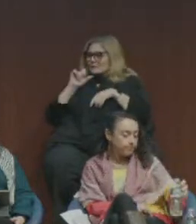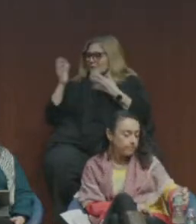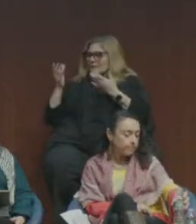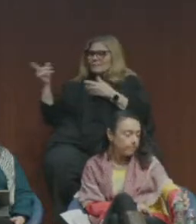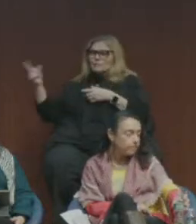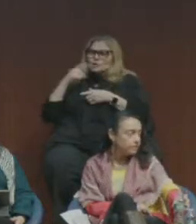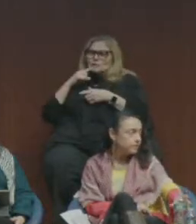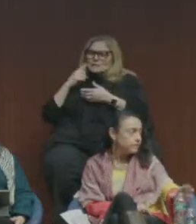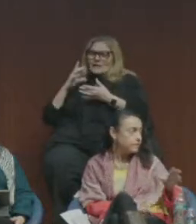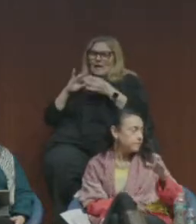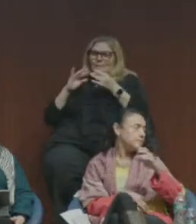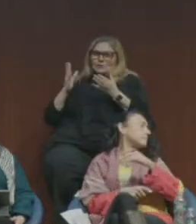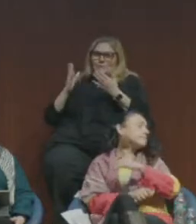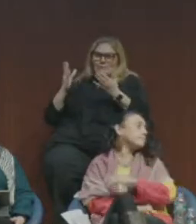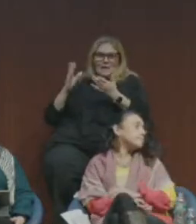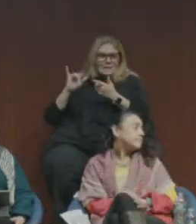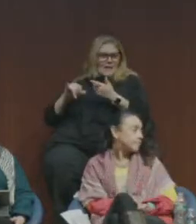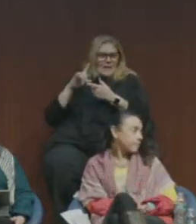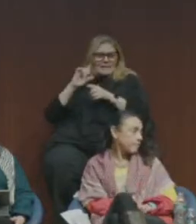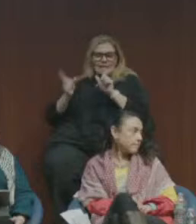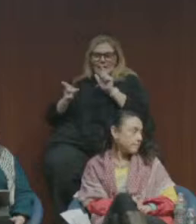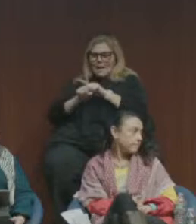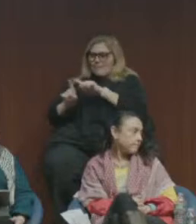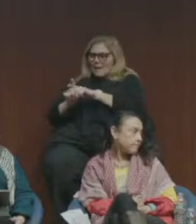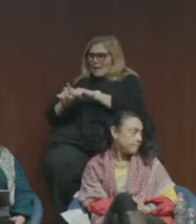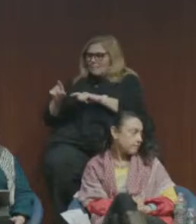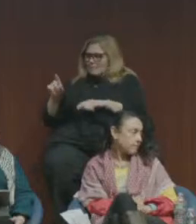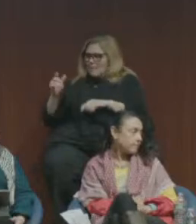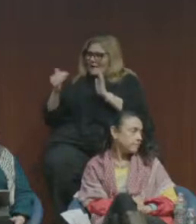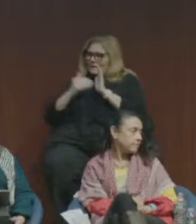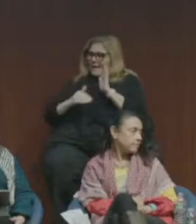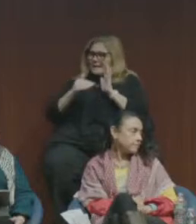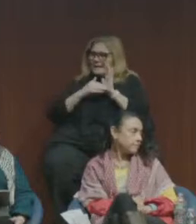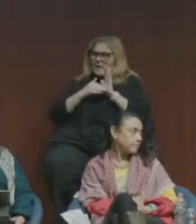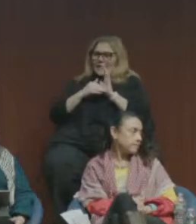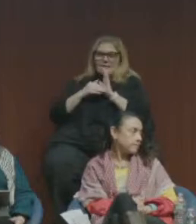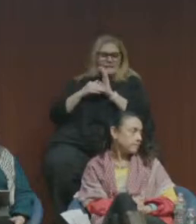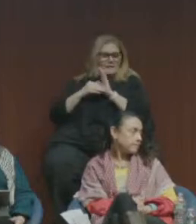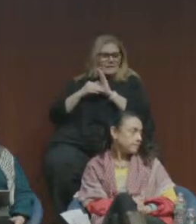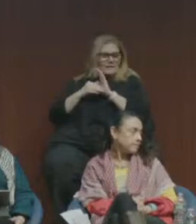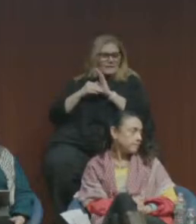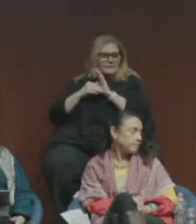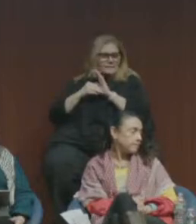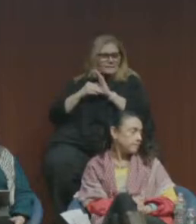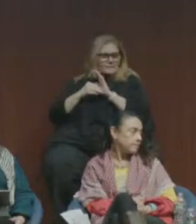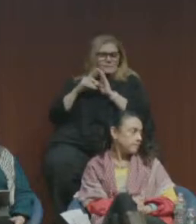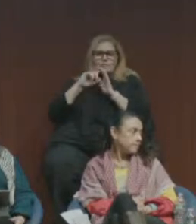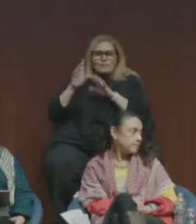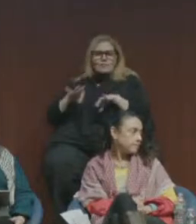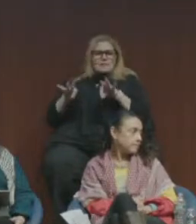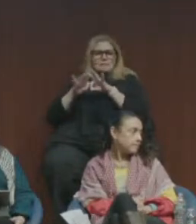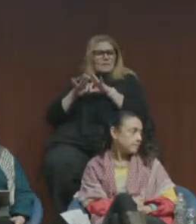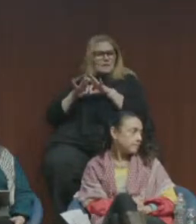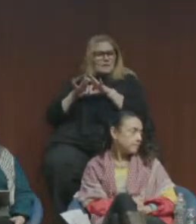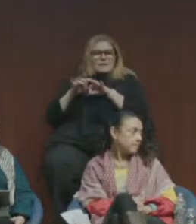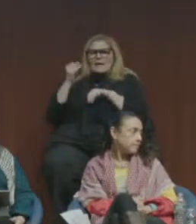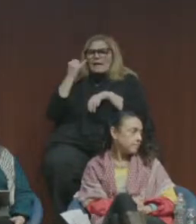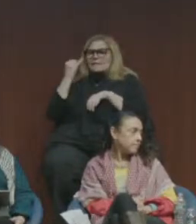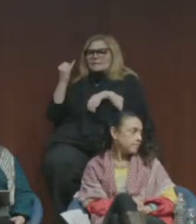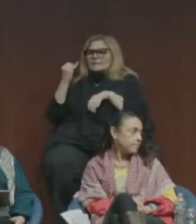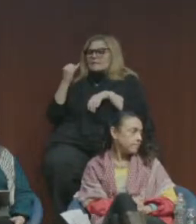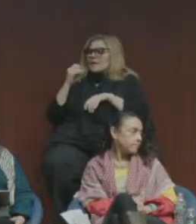that she raised that I think is coming up repeatedly that's really significant is this idea